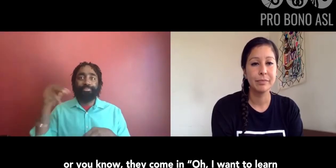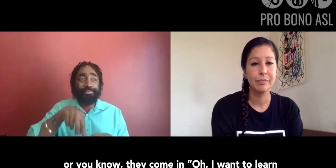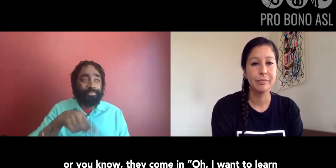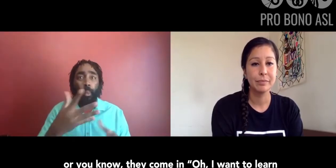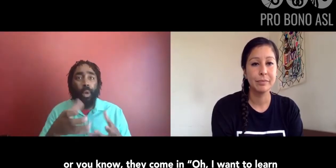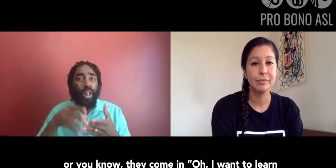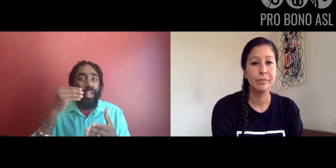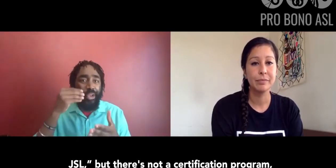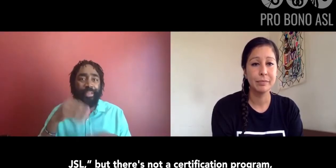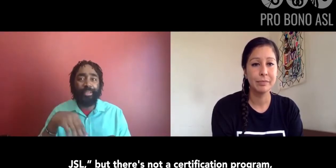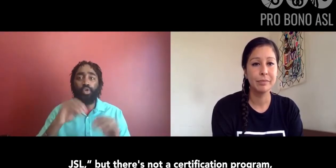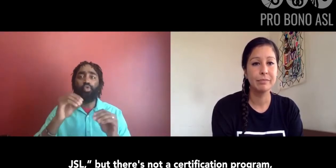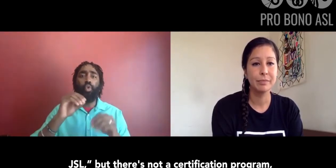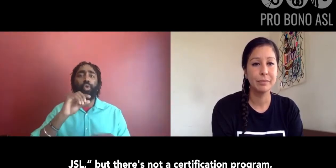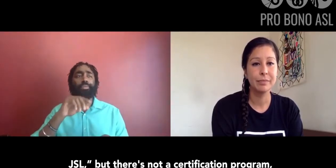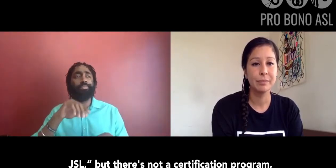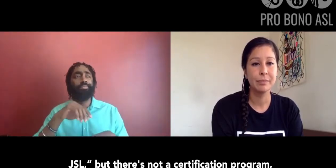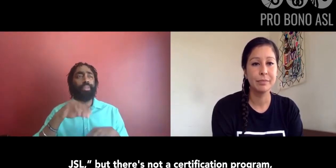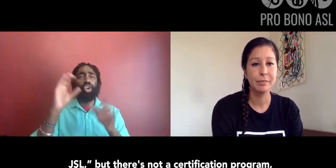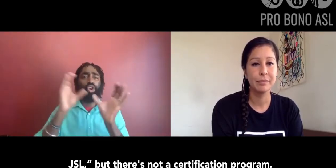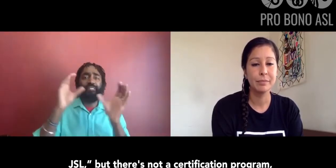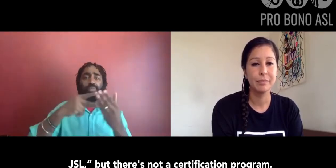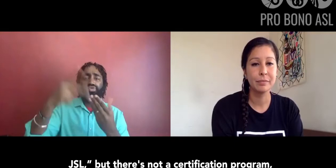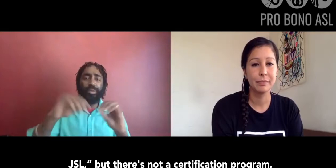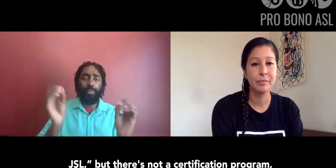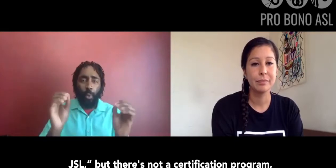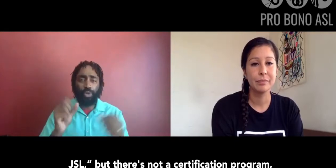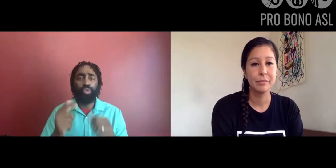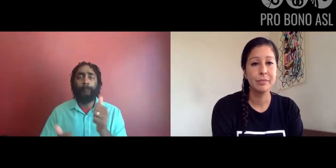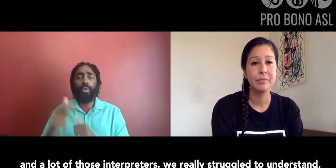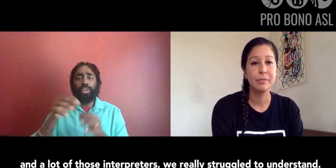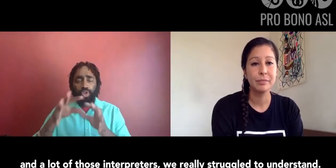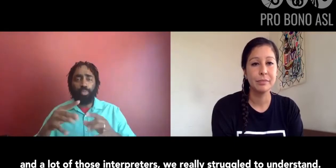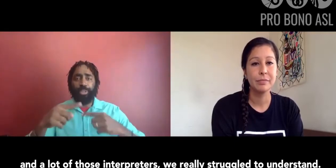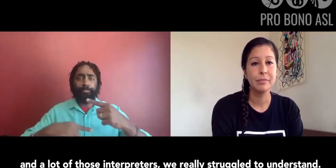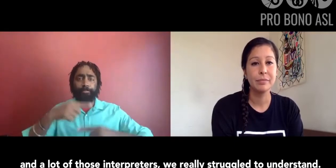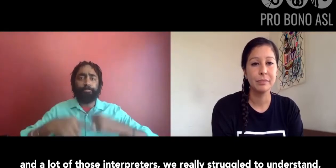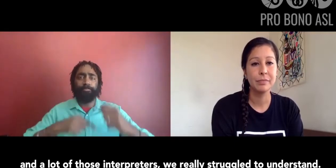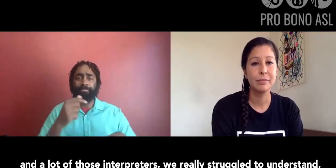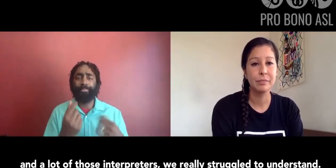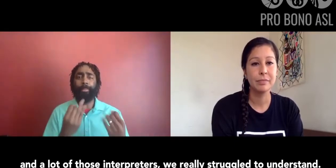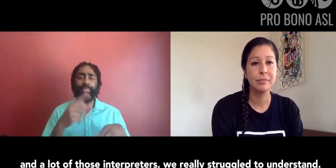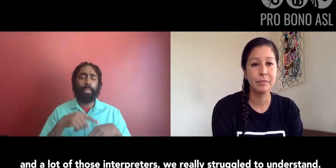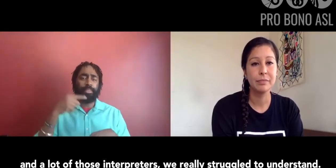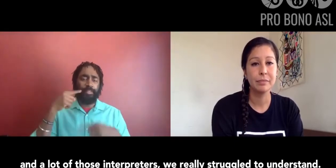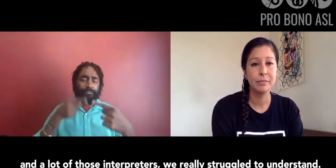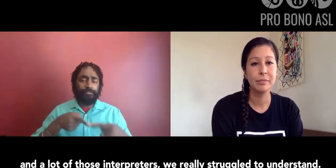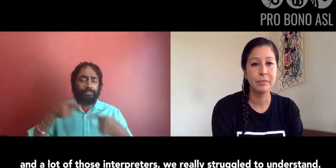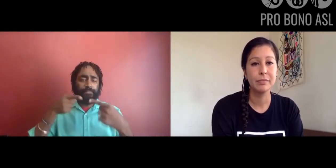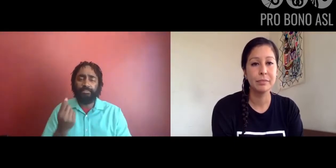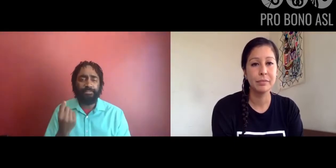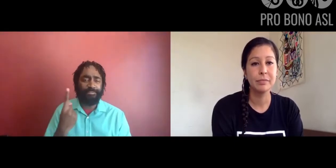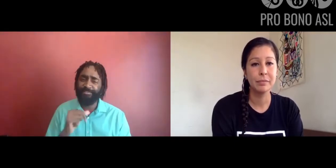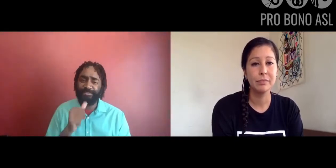they come in. Oh, I want to learn JSL, but there's no certification program, and a lot of those interpreters we really struggle to